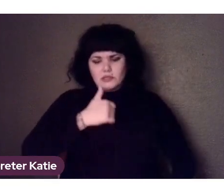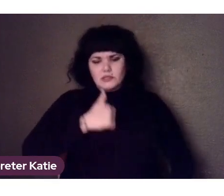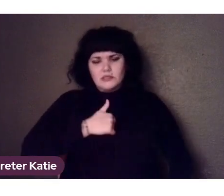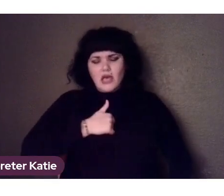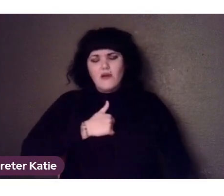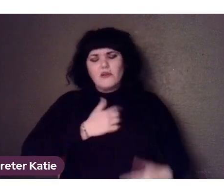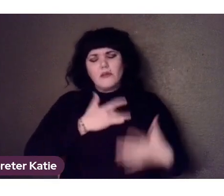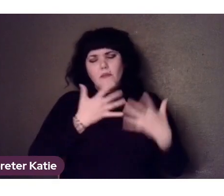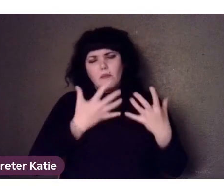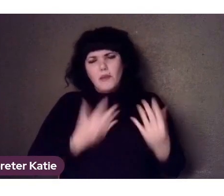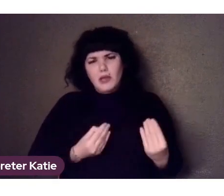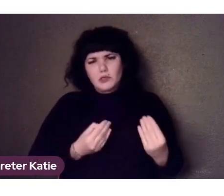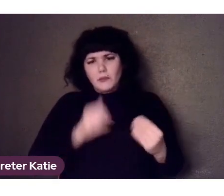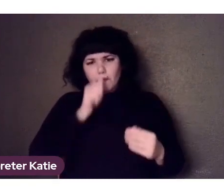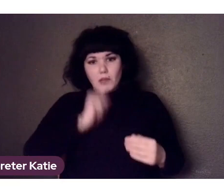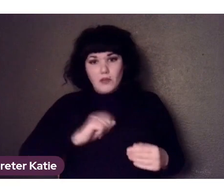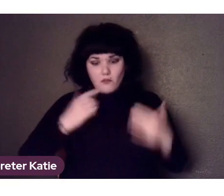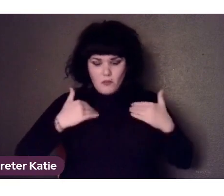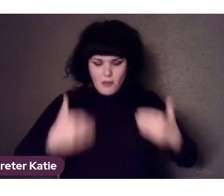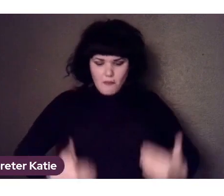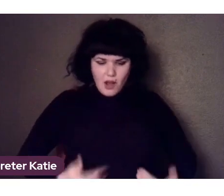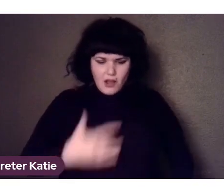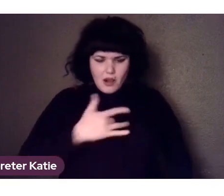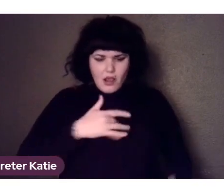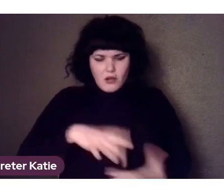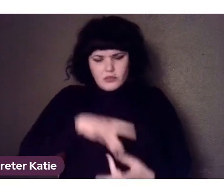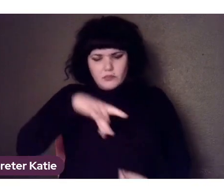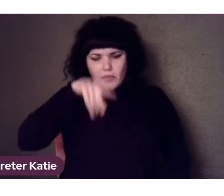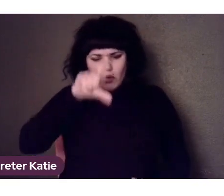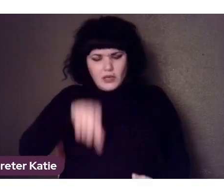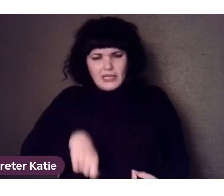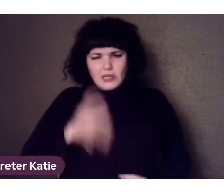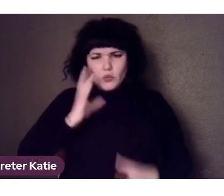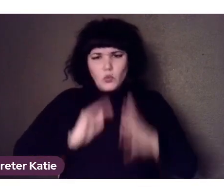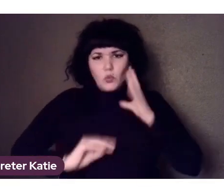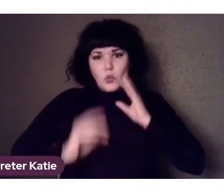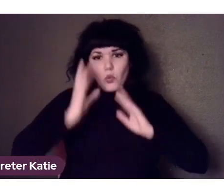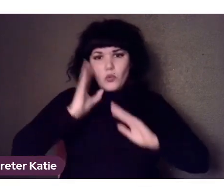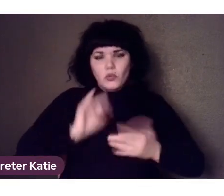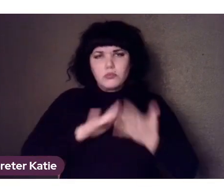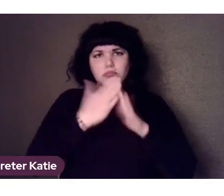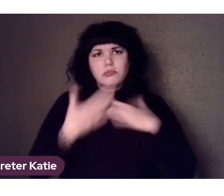what my body, heart, and spirit needed to go through in order to heal.